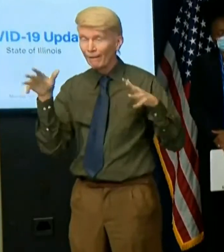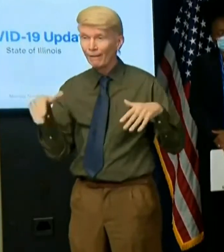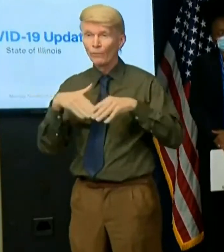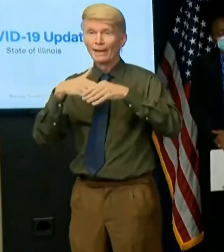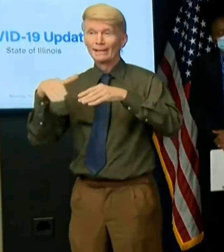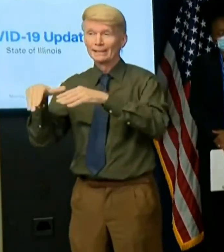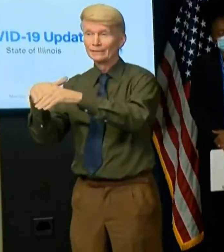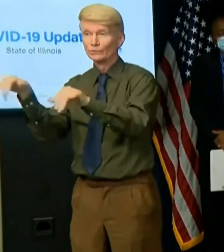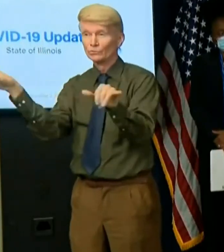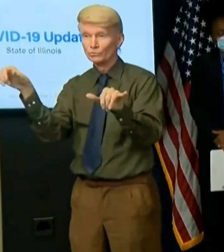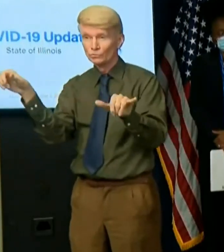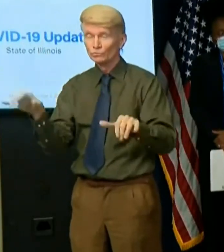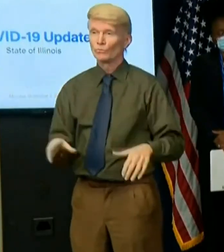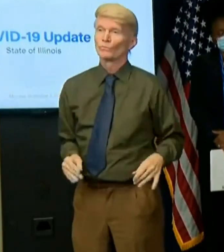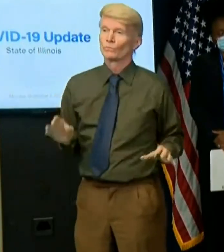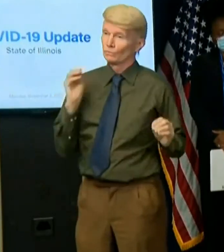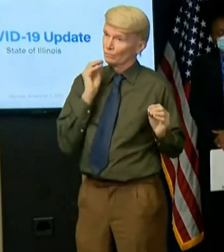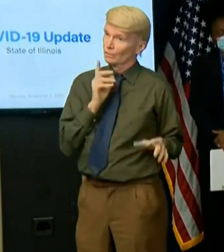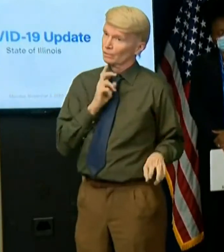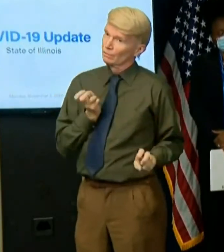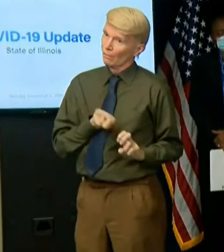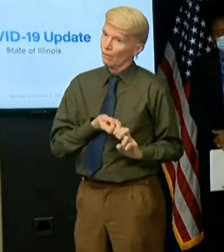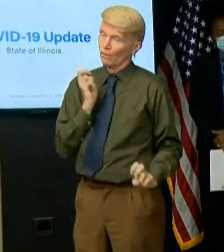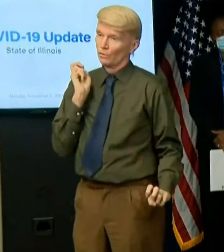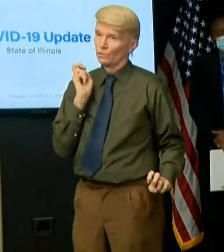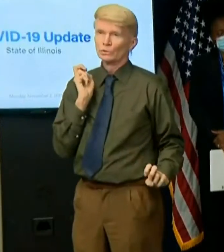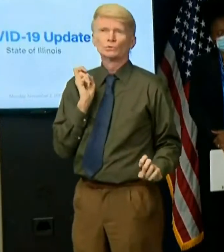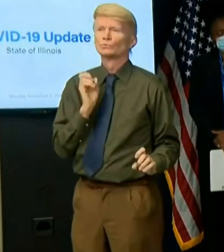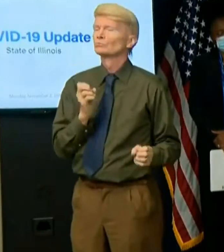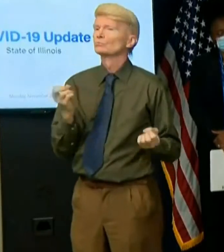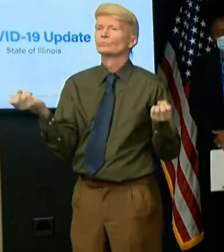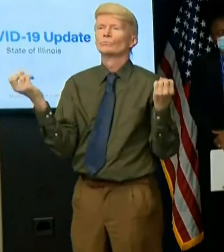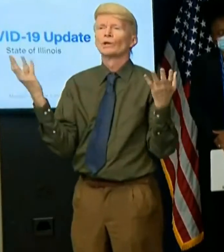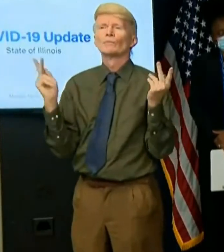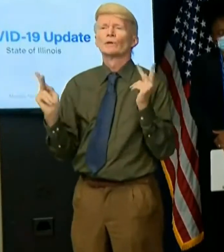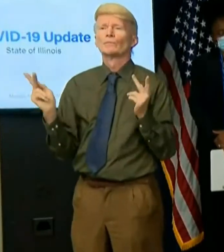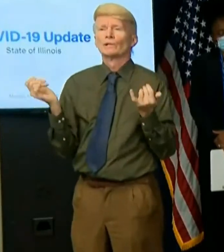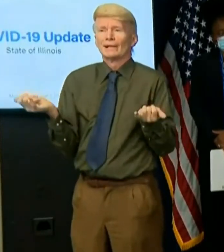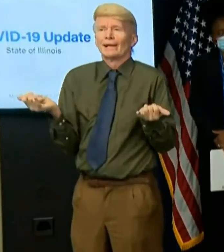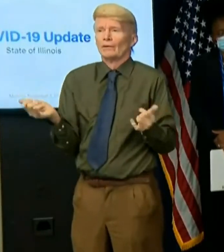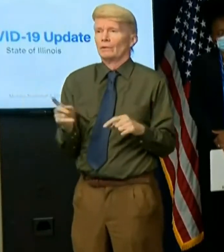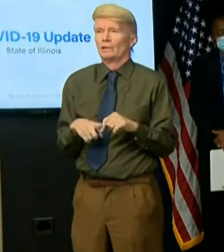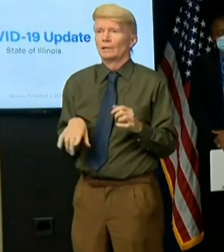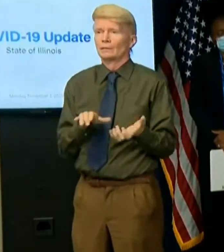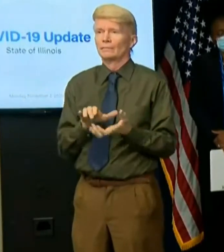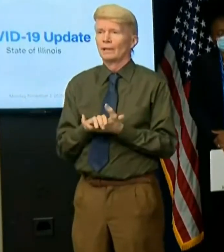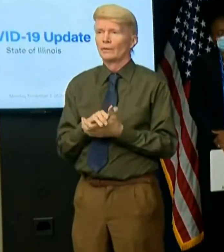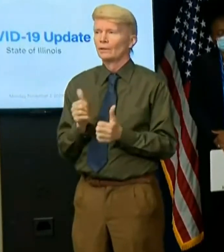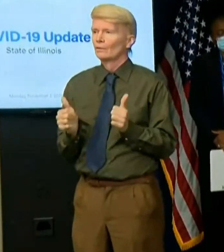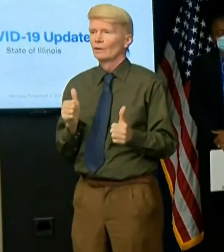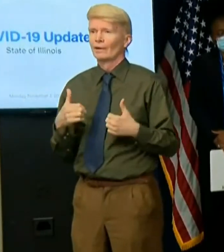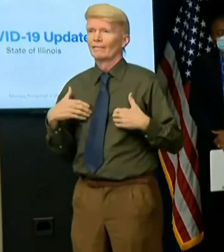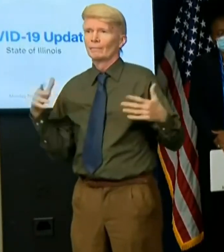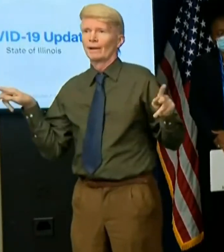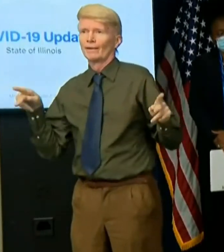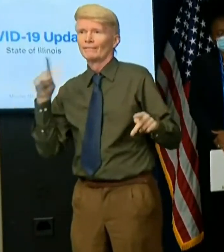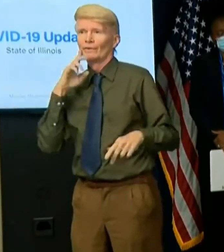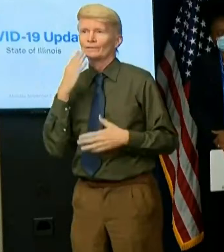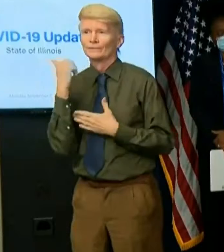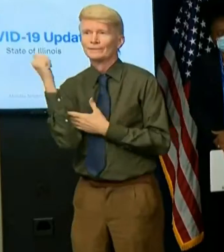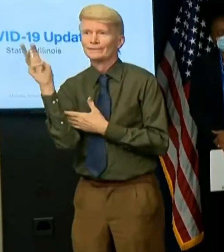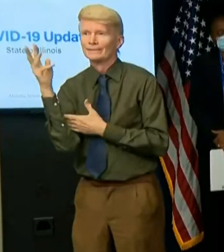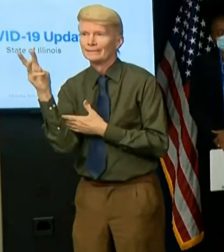pandemic hit us hard. Not that many people get married or having quinceañeras. To keep